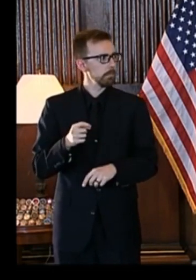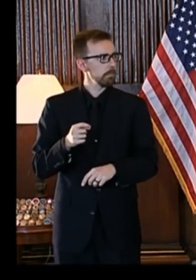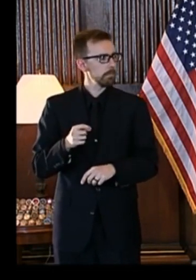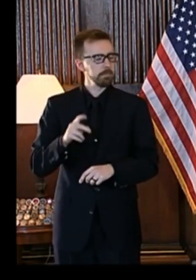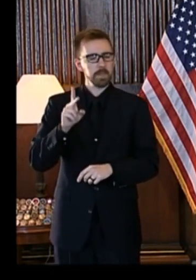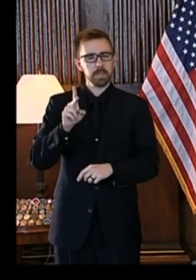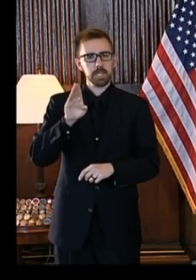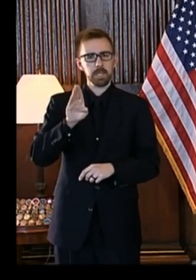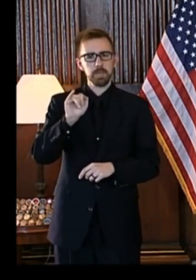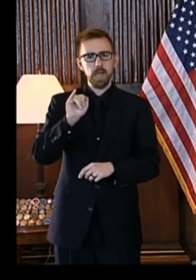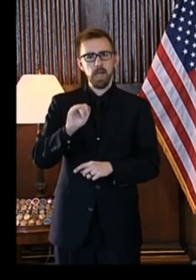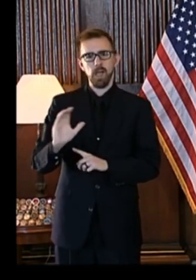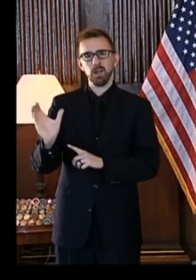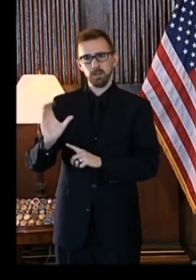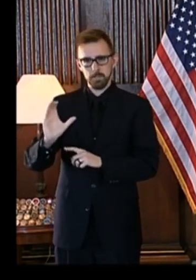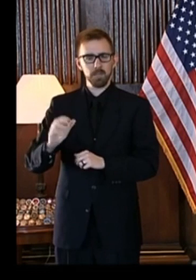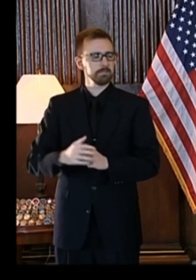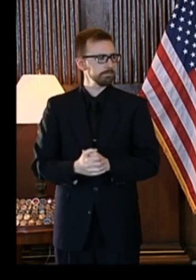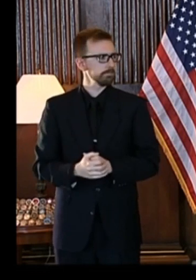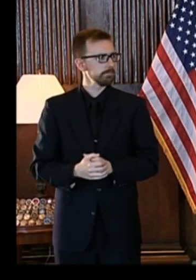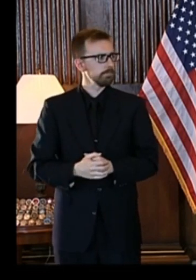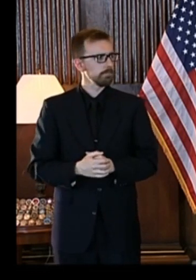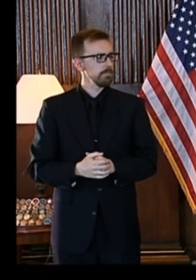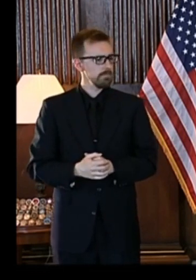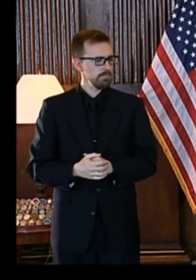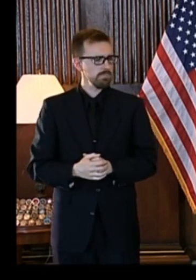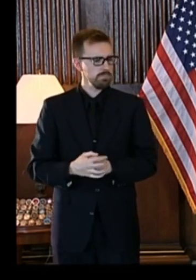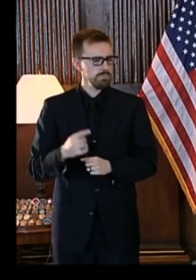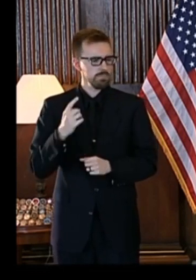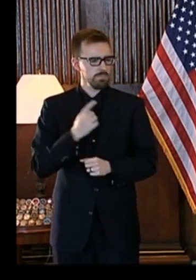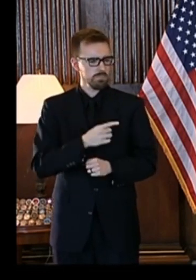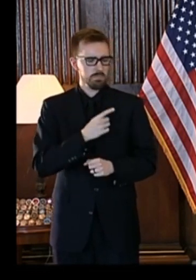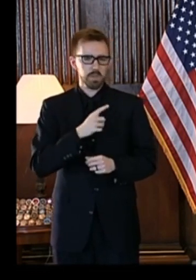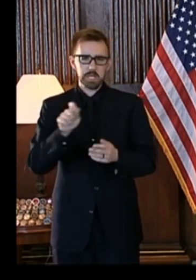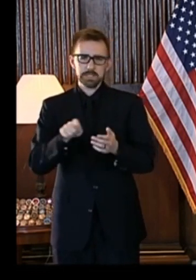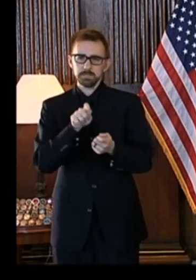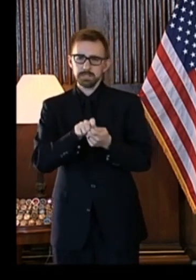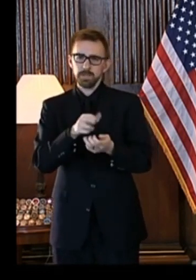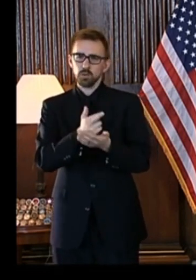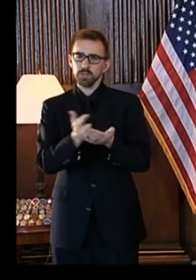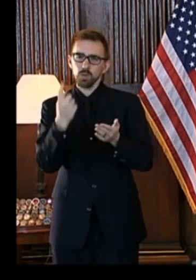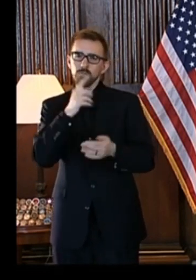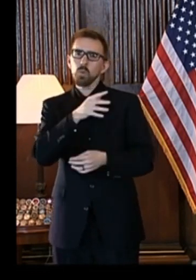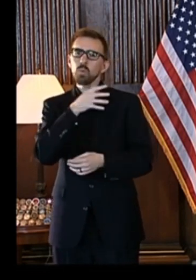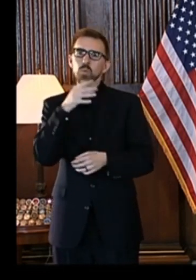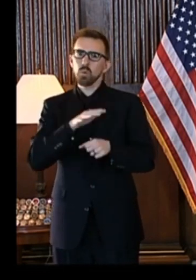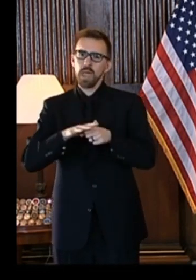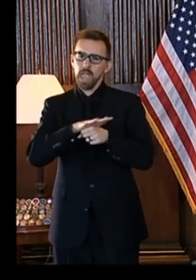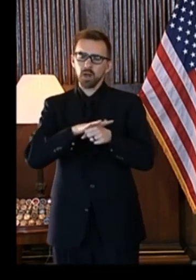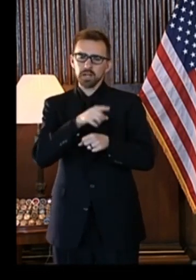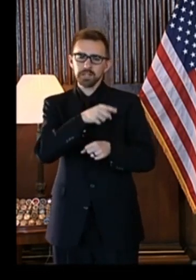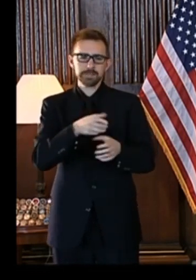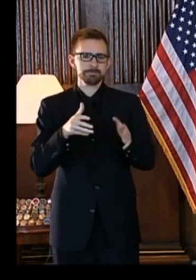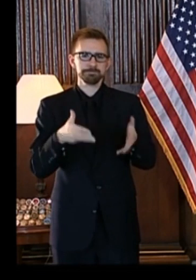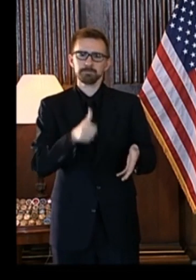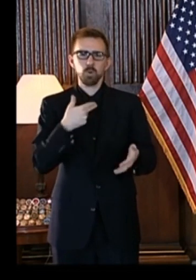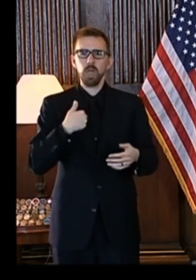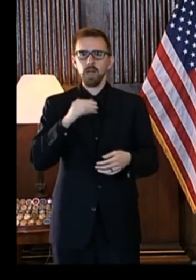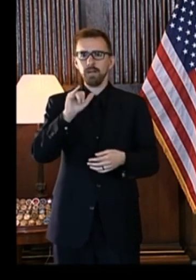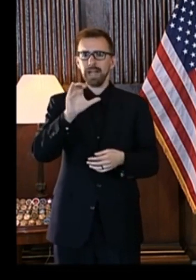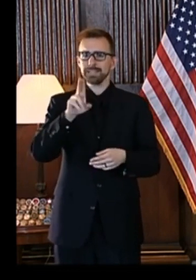from KBI Columbia. Is the governor designating specific resources for rural areas that lack ICU